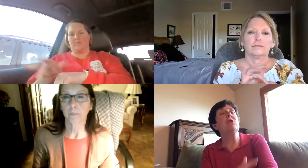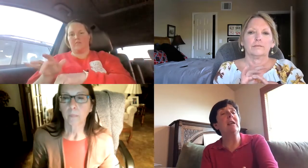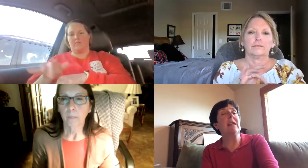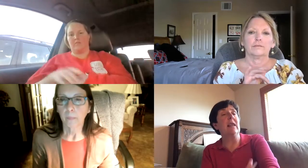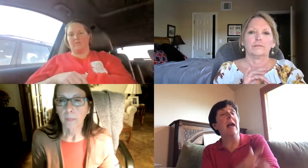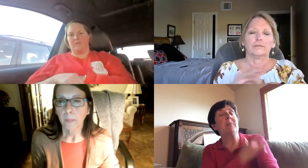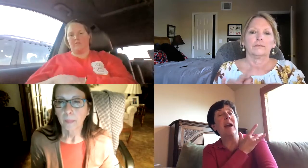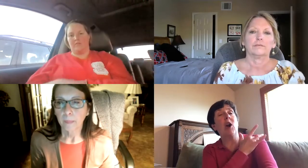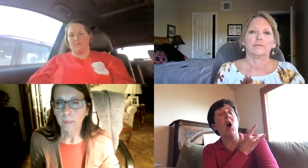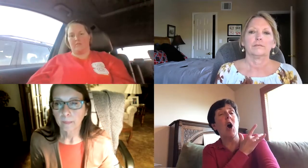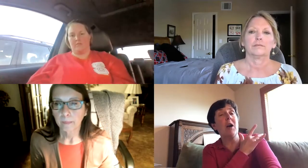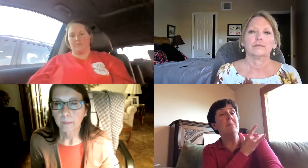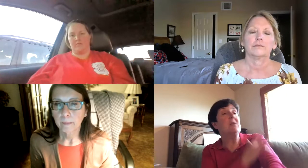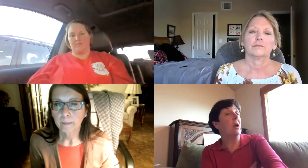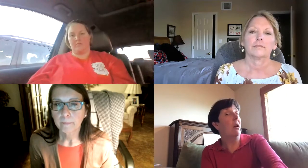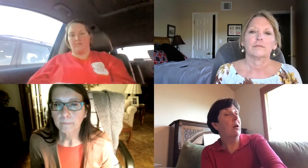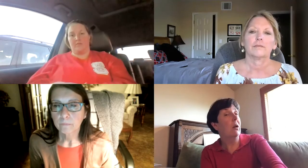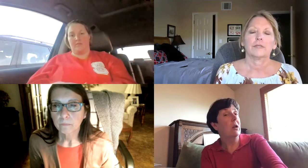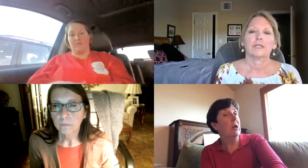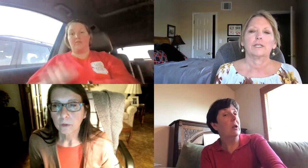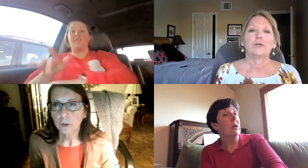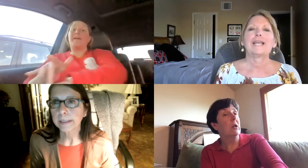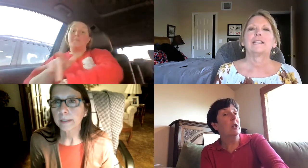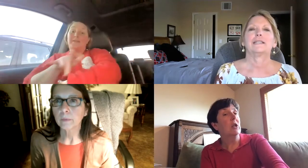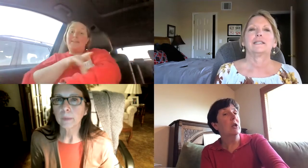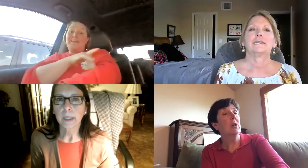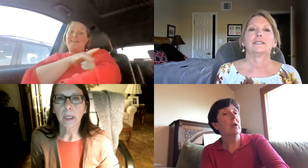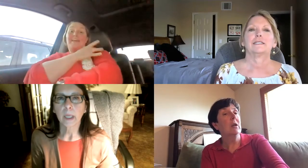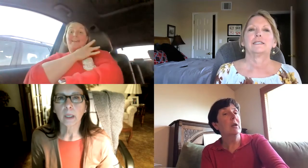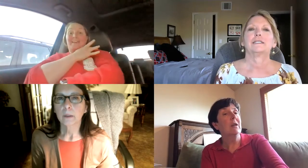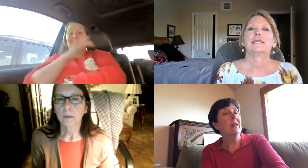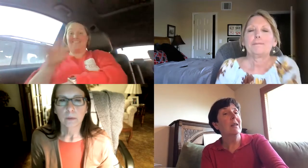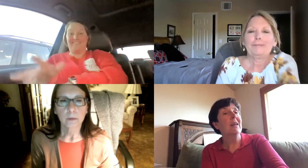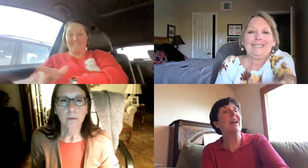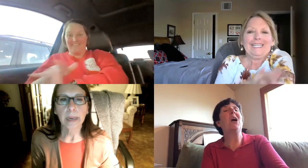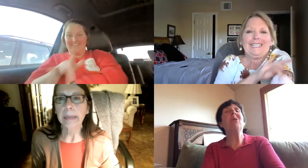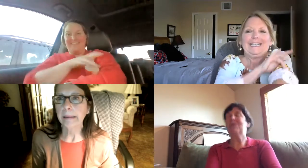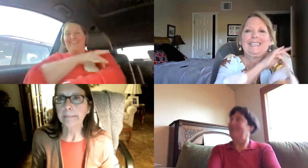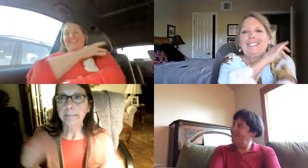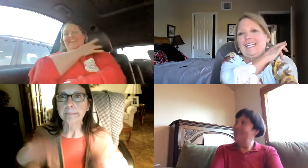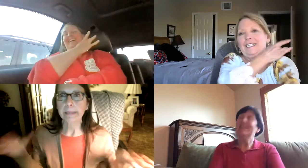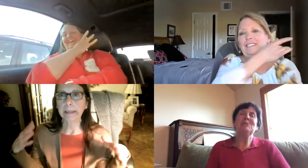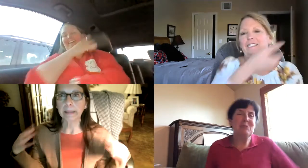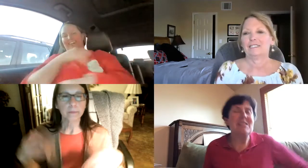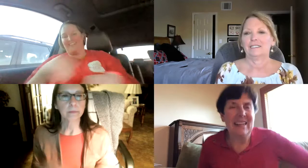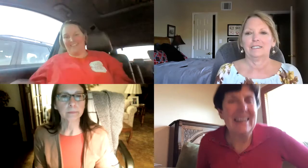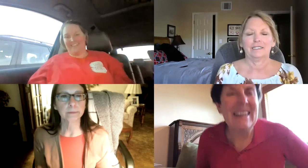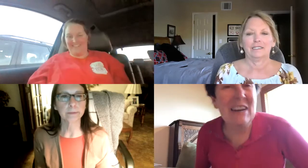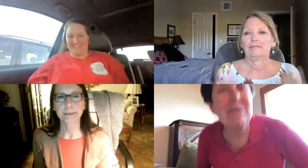she using it like bare arms? No, yeah. Completely naked. Completely